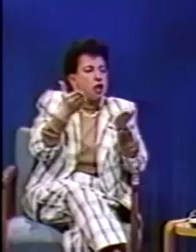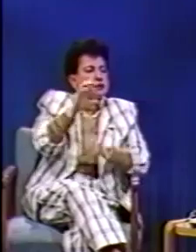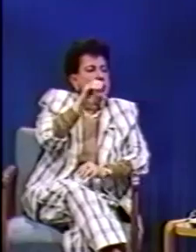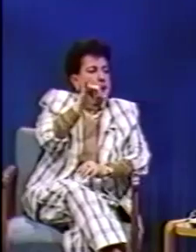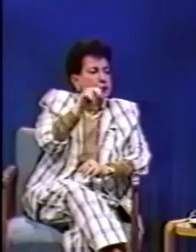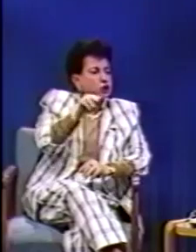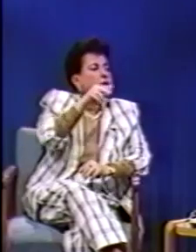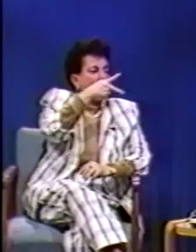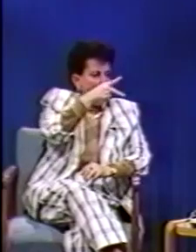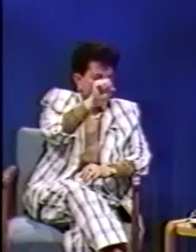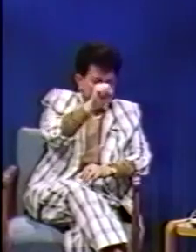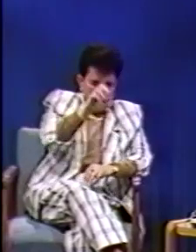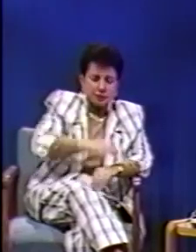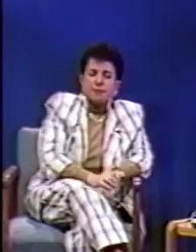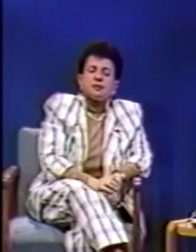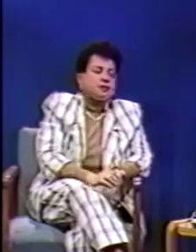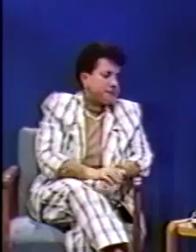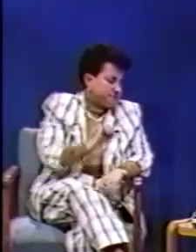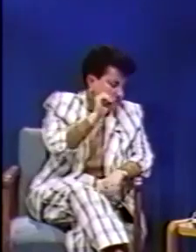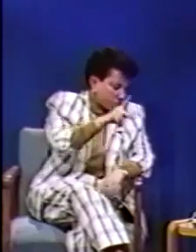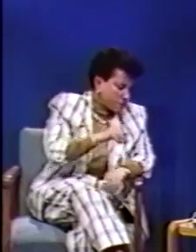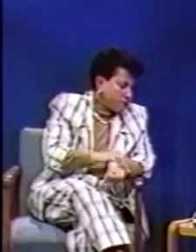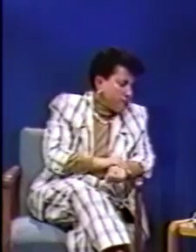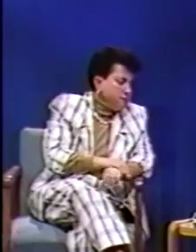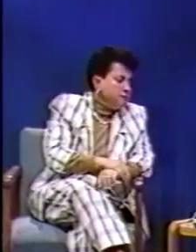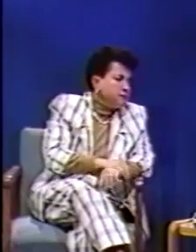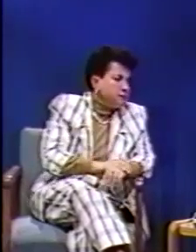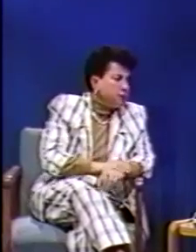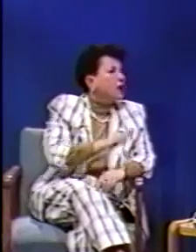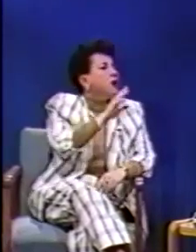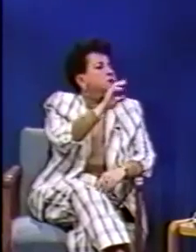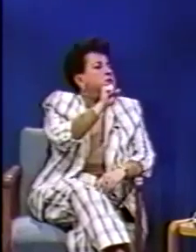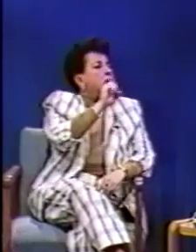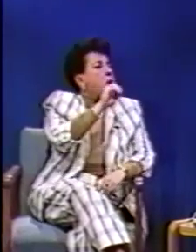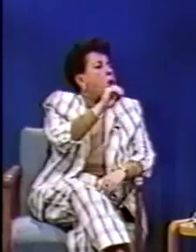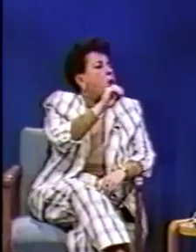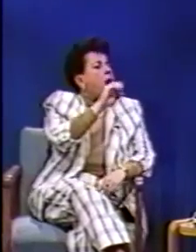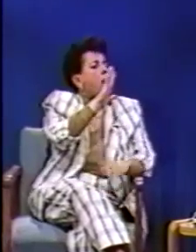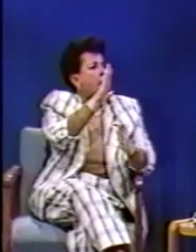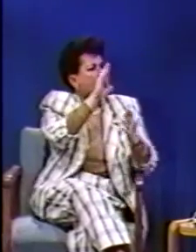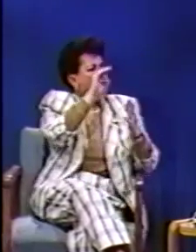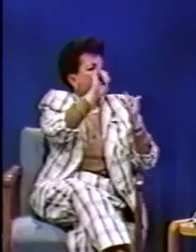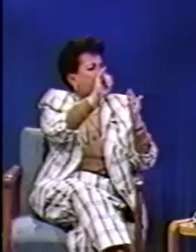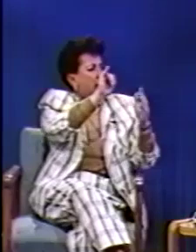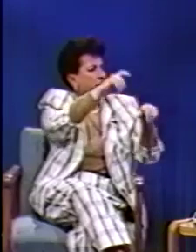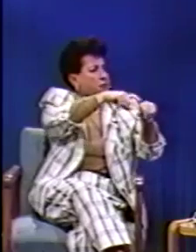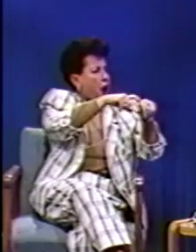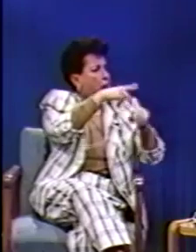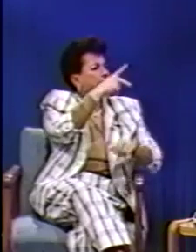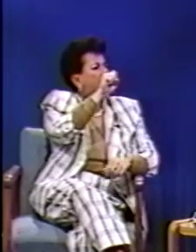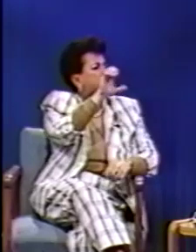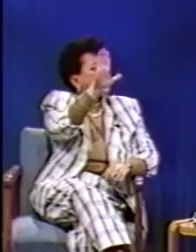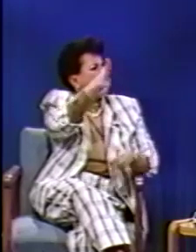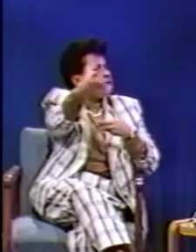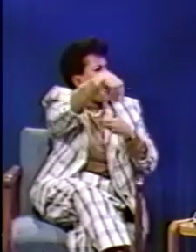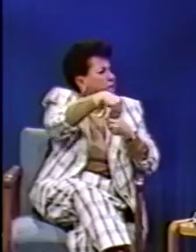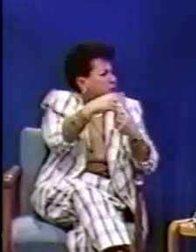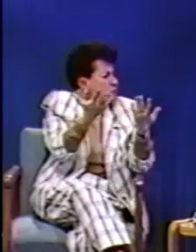what this is. It's the Public Service Commission. And I just wanted to make sure that our audience knew that. So at that